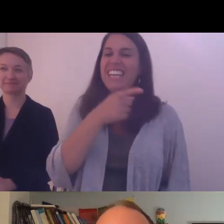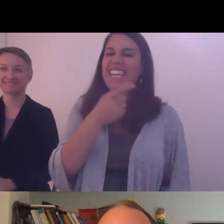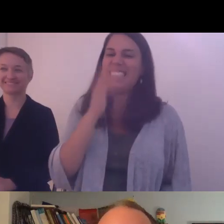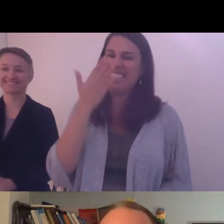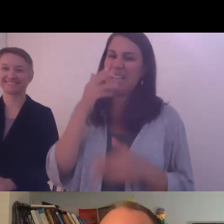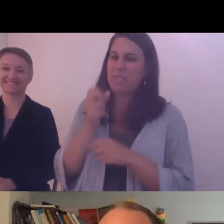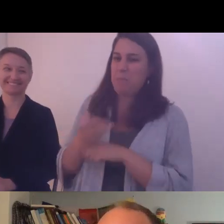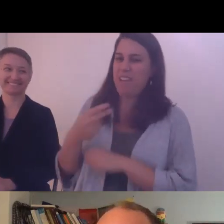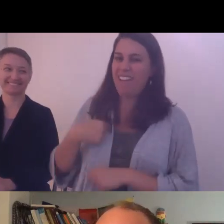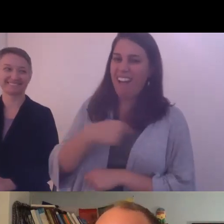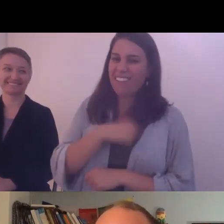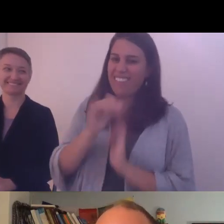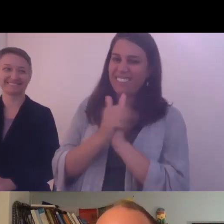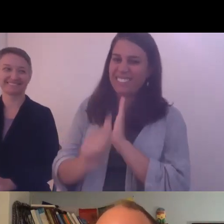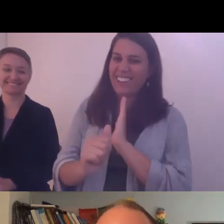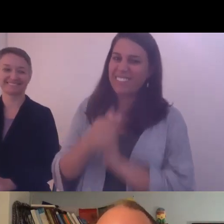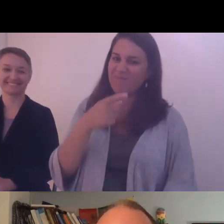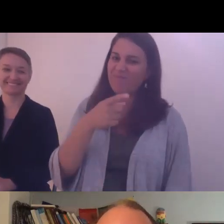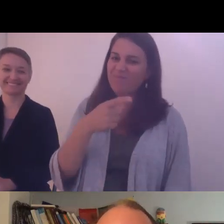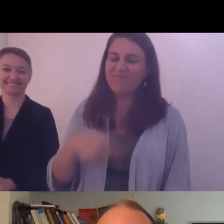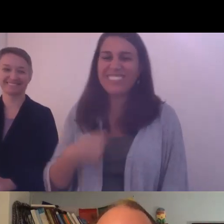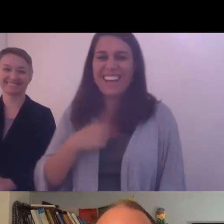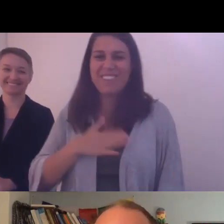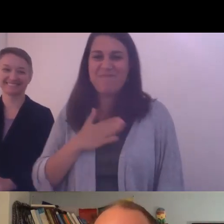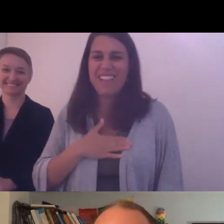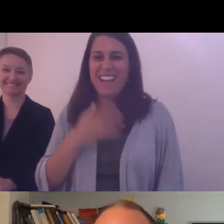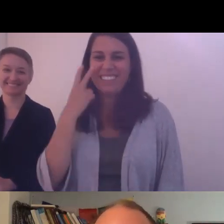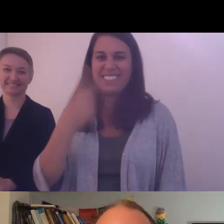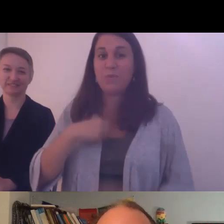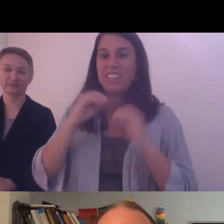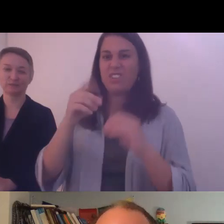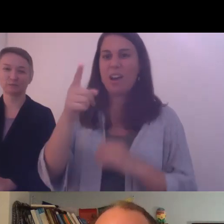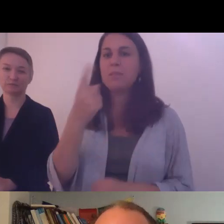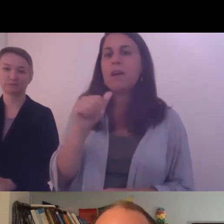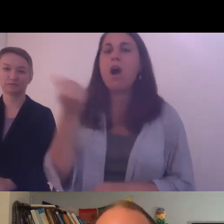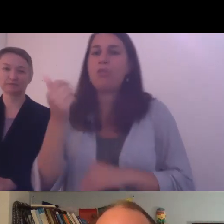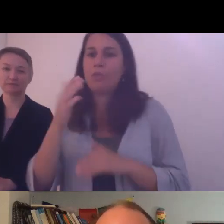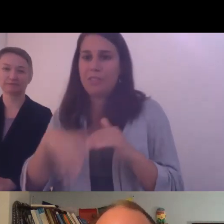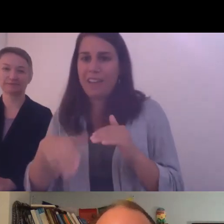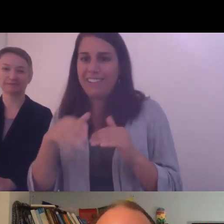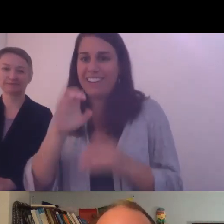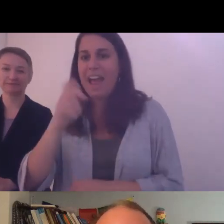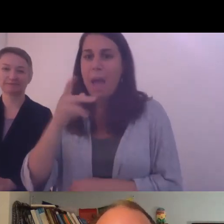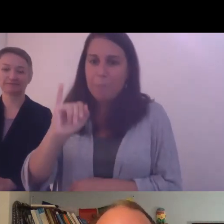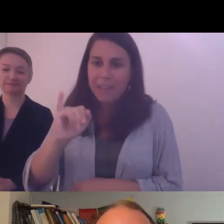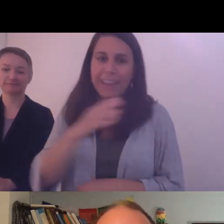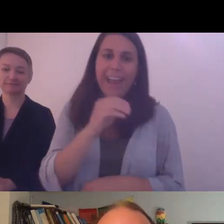of us. So glad to see that we ended up teaching him something other than epidemiology and field